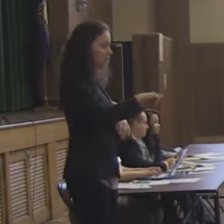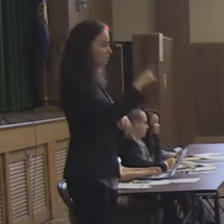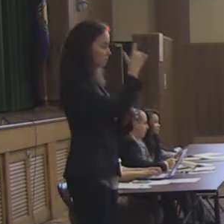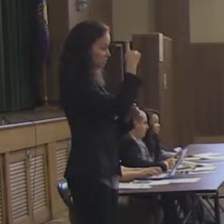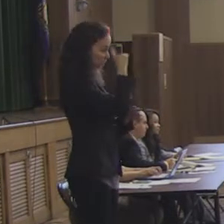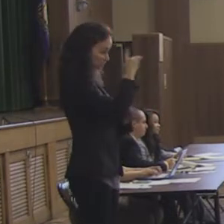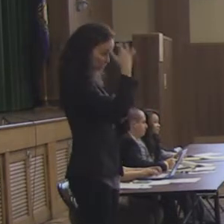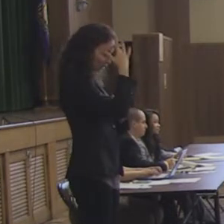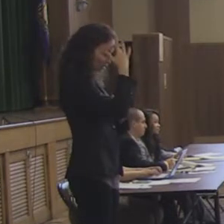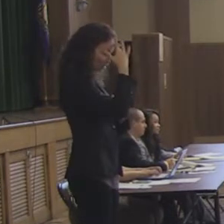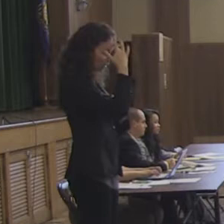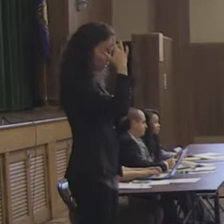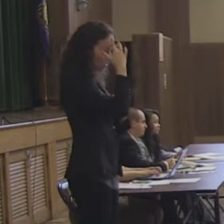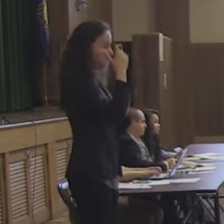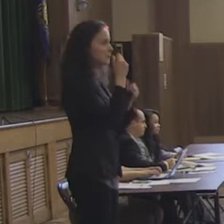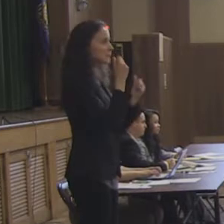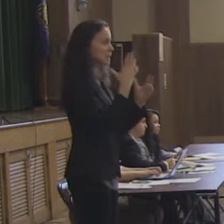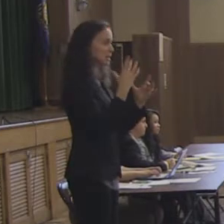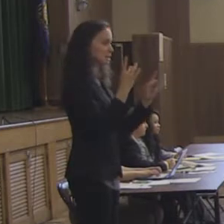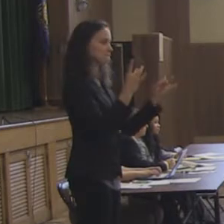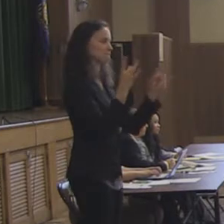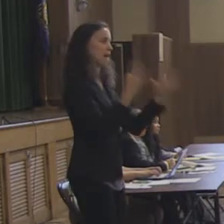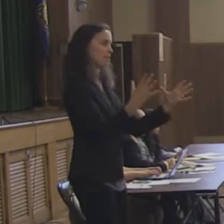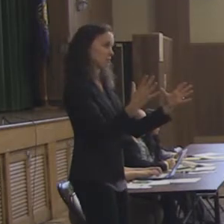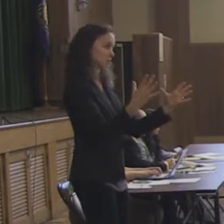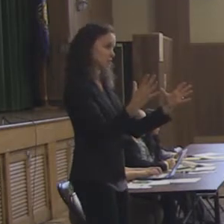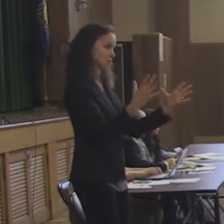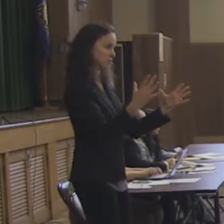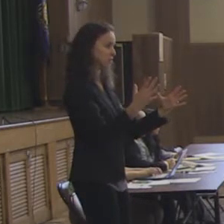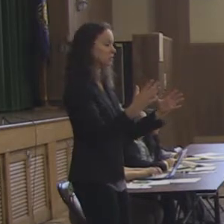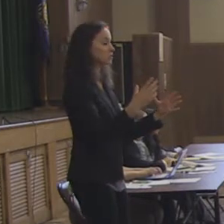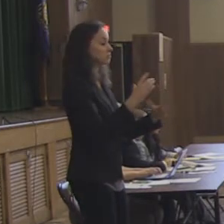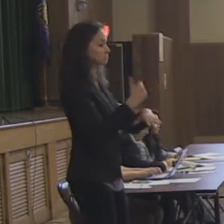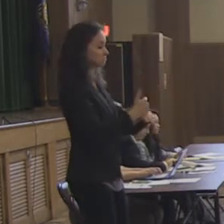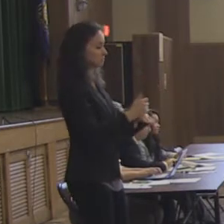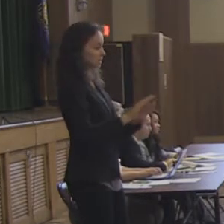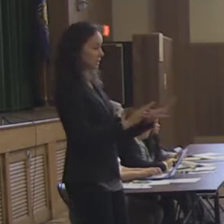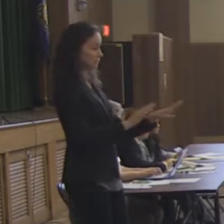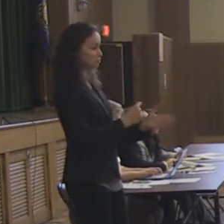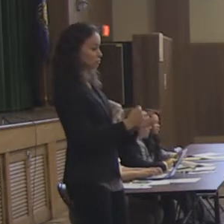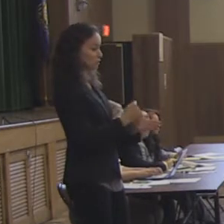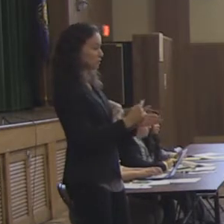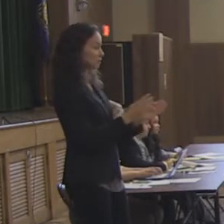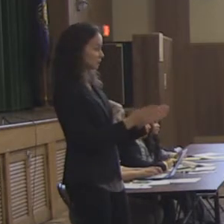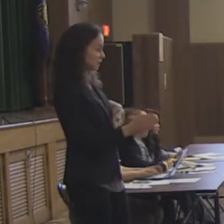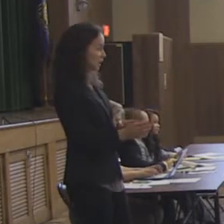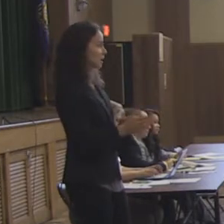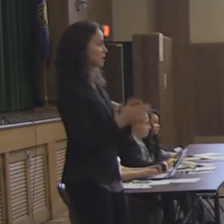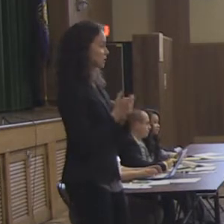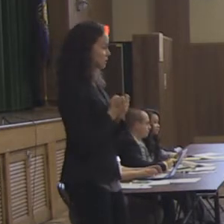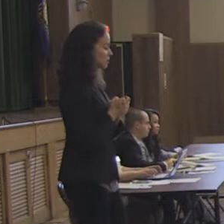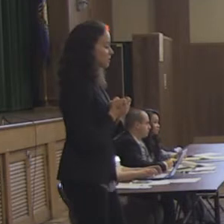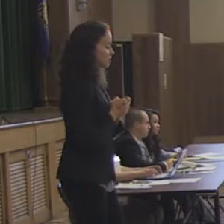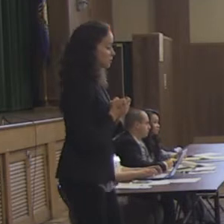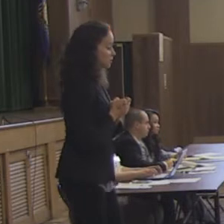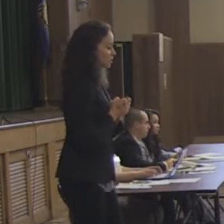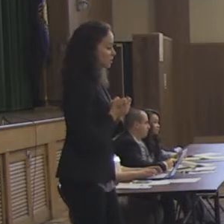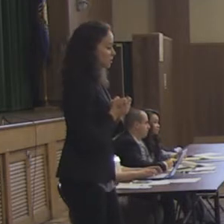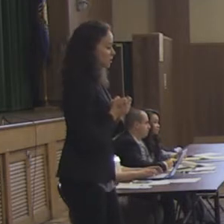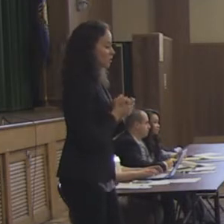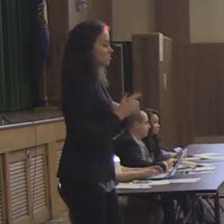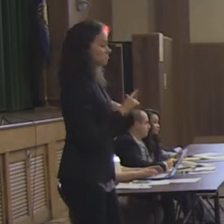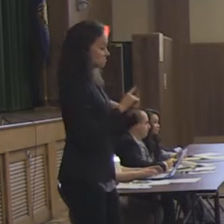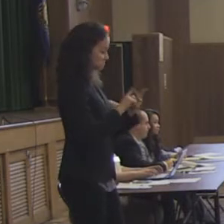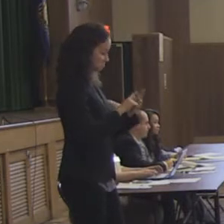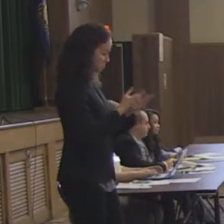and a lot of them were violent, with behavior treatment plans developed by a psychologist and